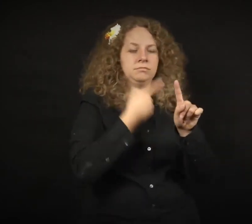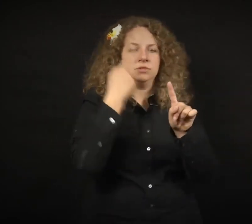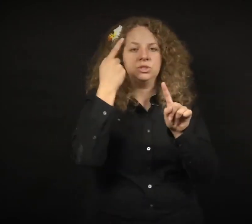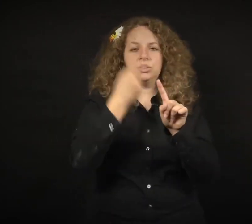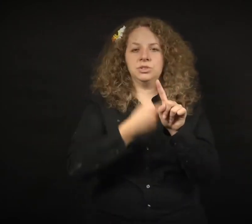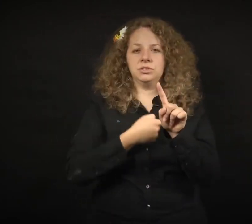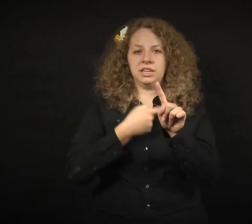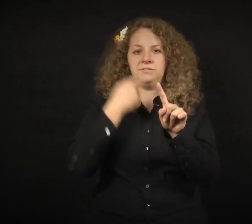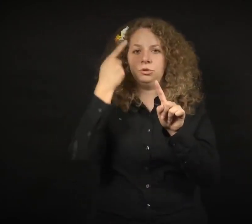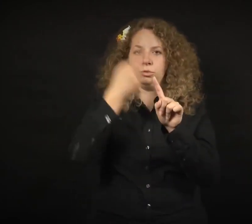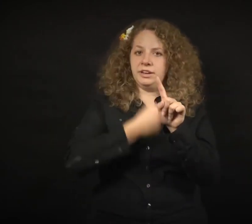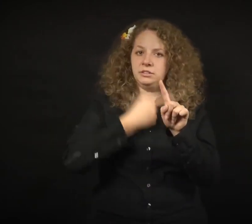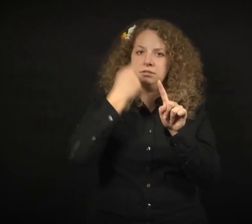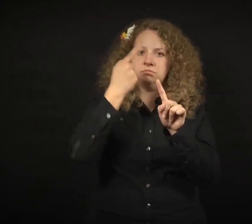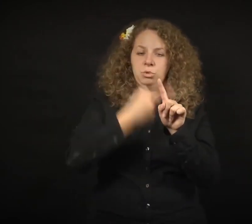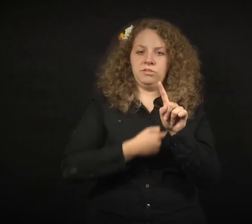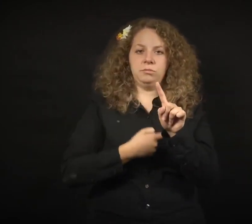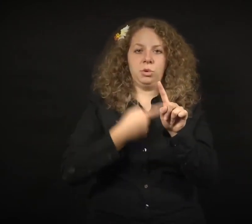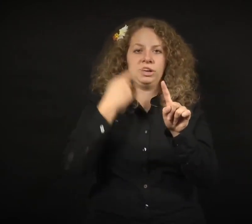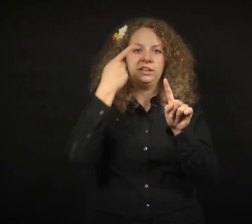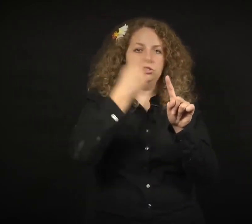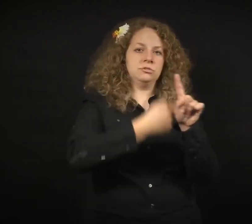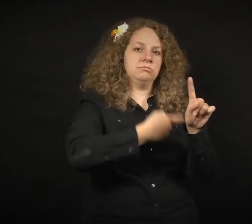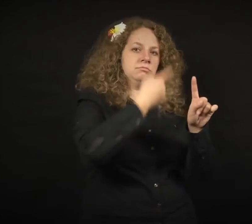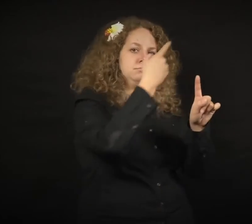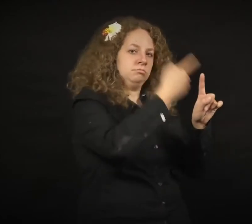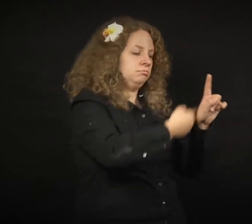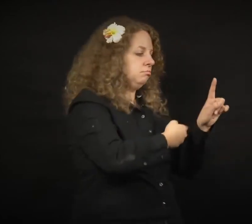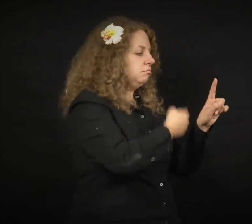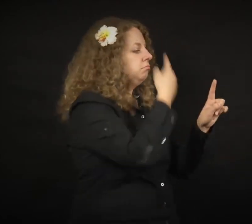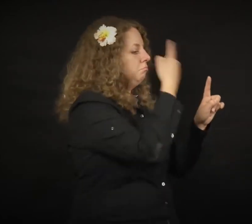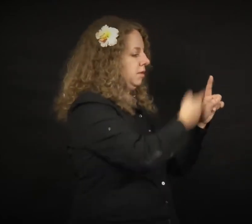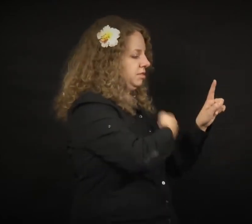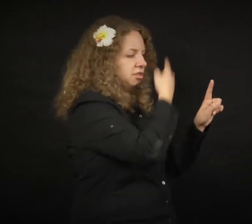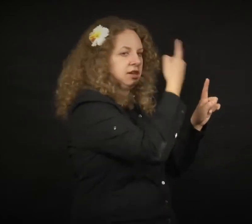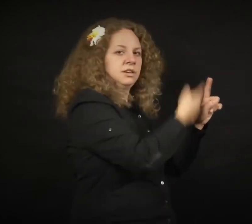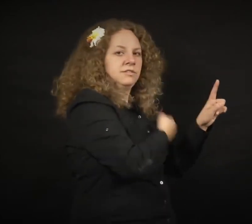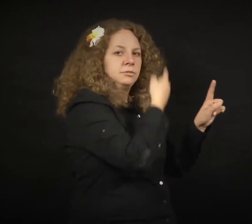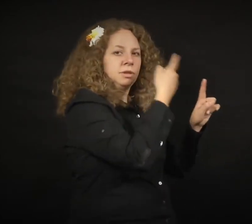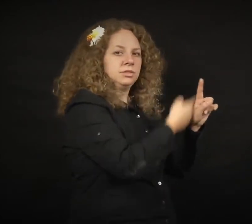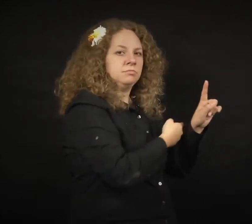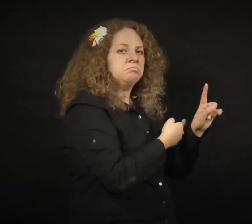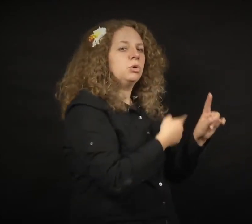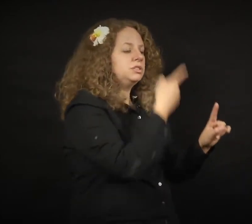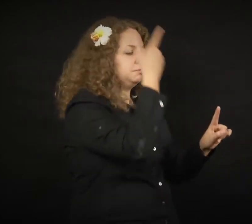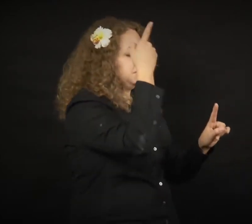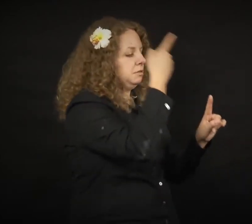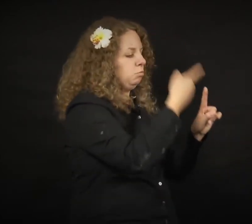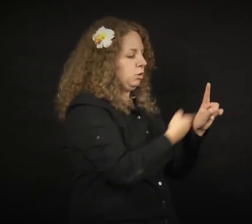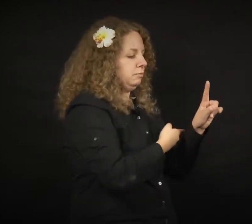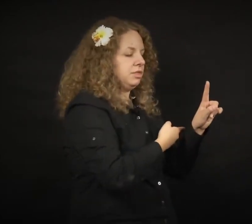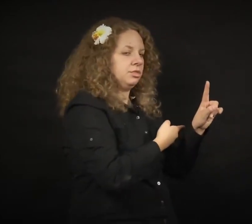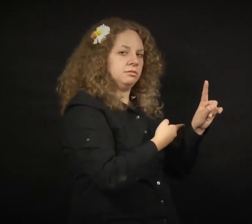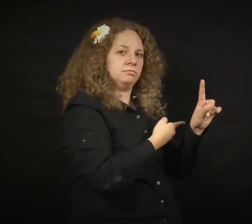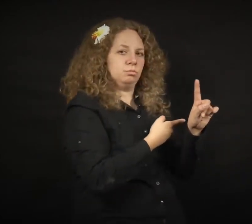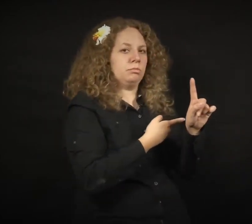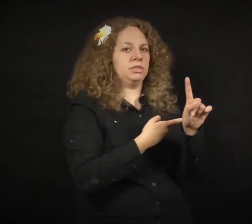There's also the sign for rent or for mortgage, monthly, every month, or simply 1 month, month.